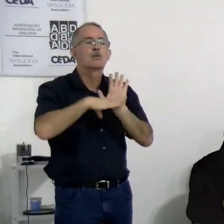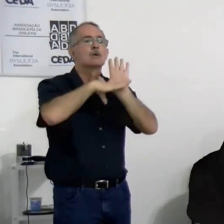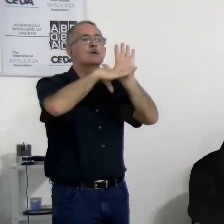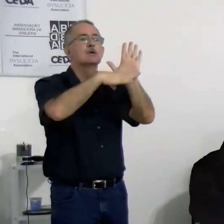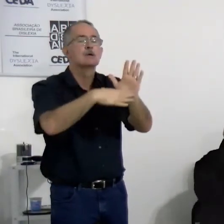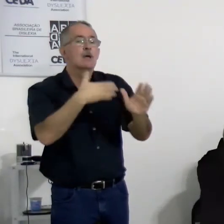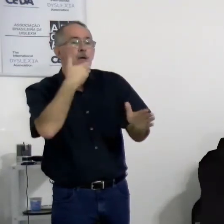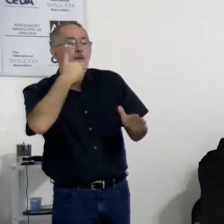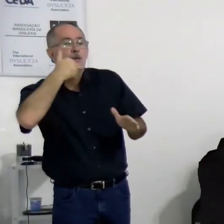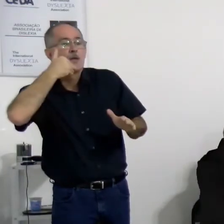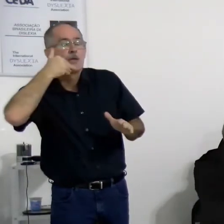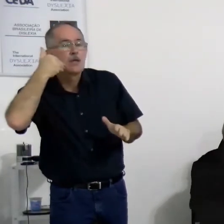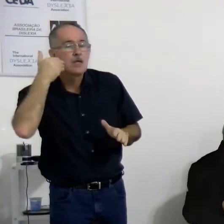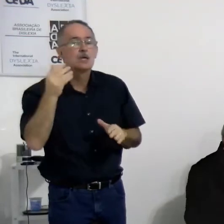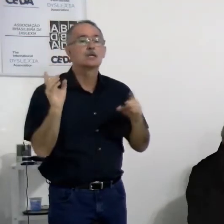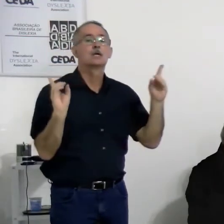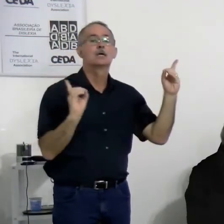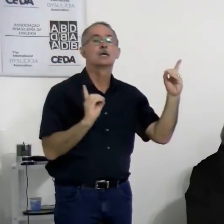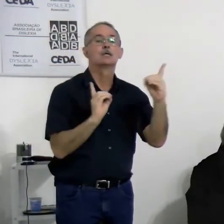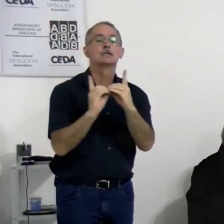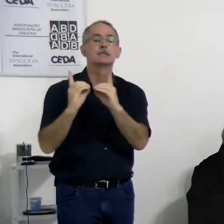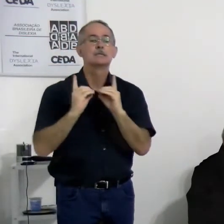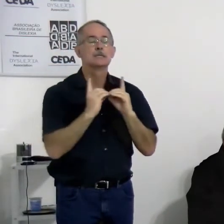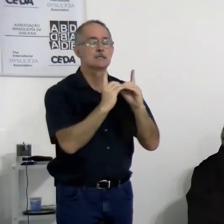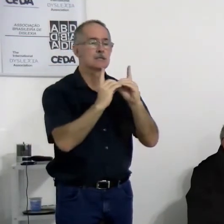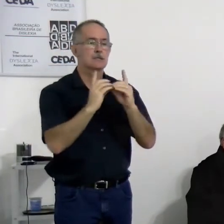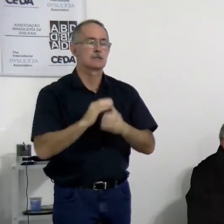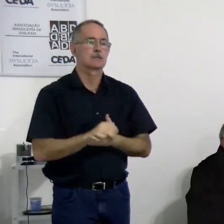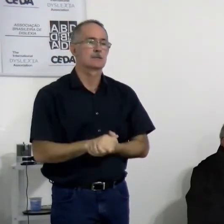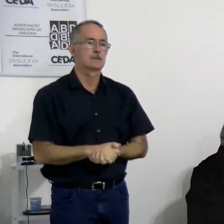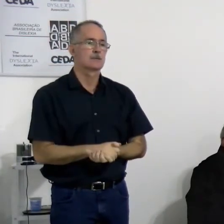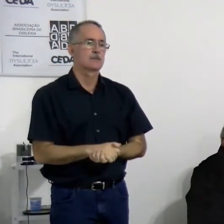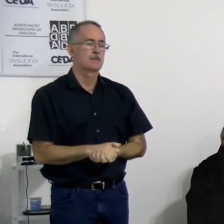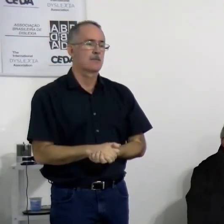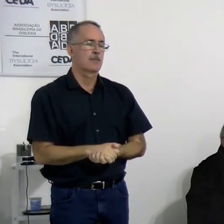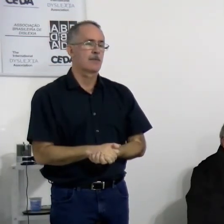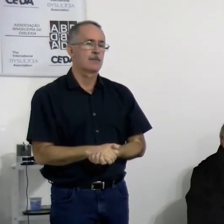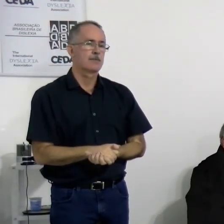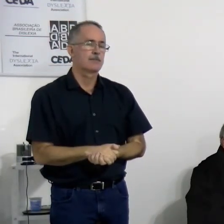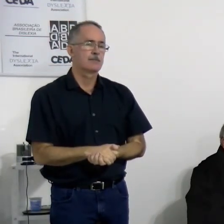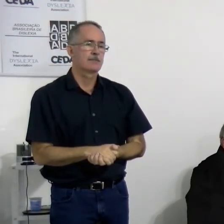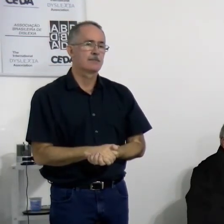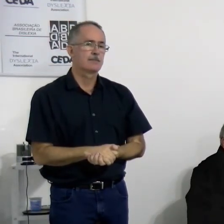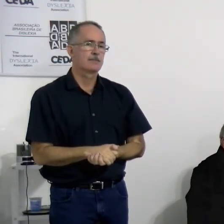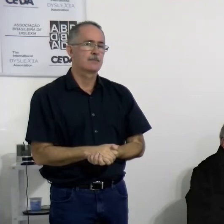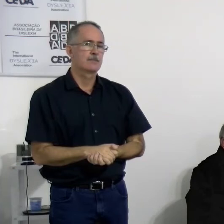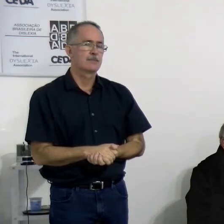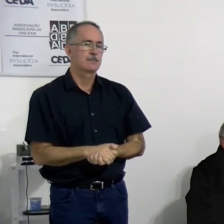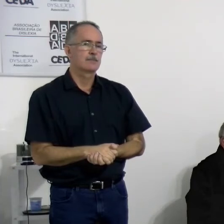more effective and dynamic testing? Okay, so one of the questions